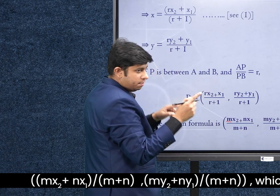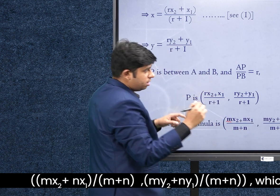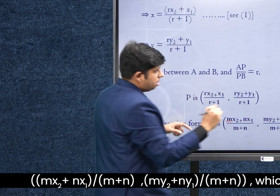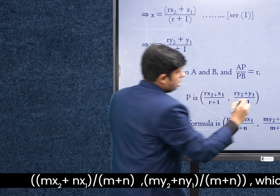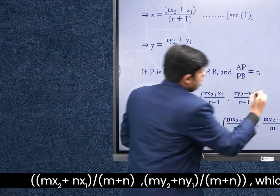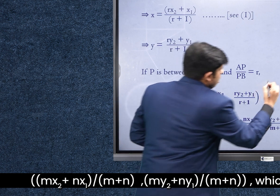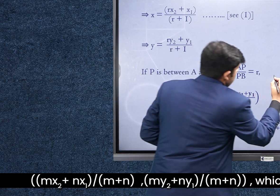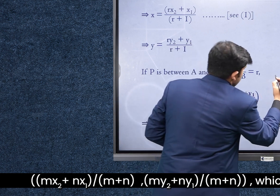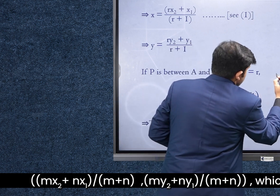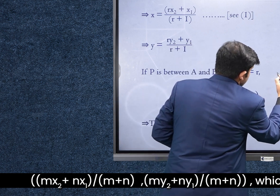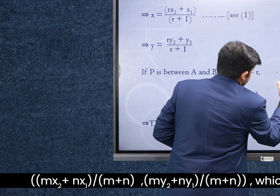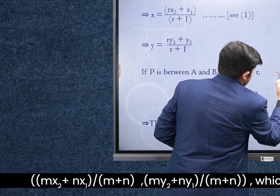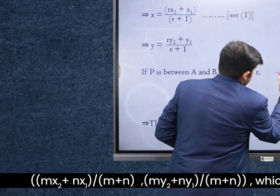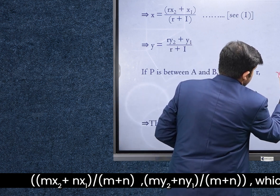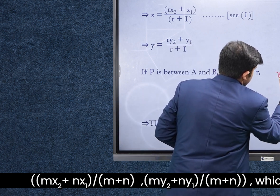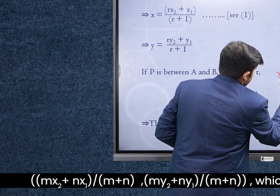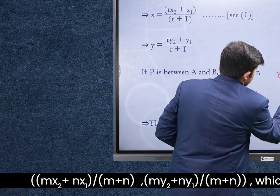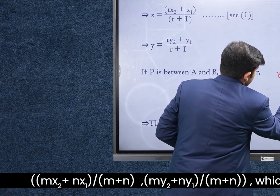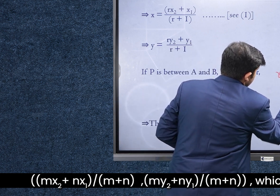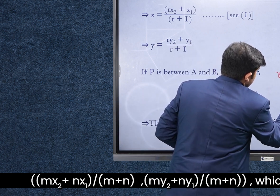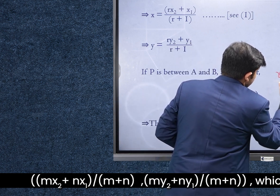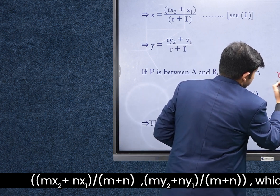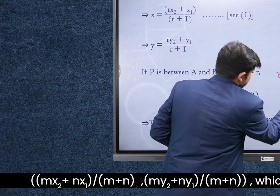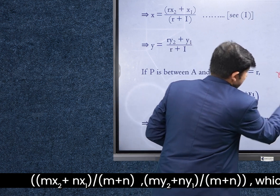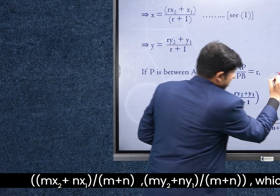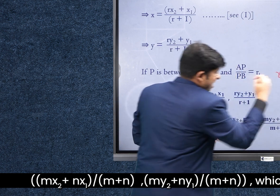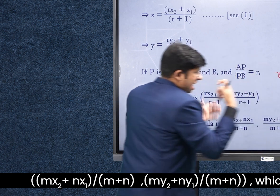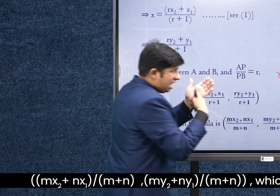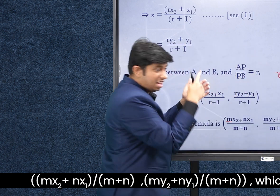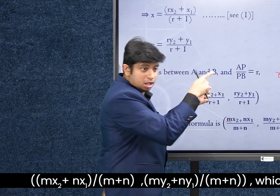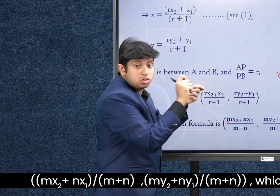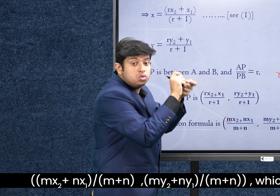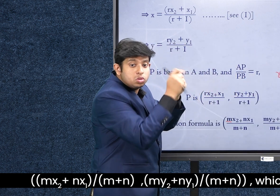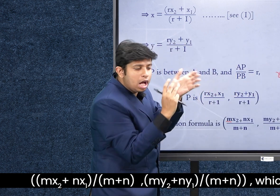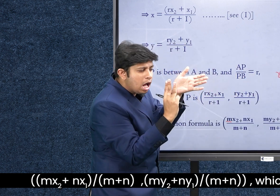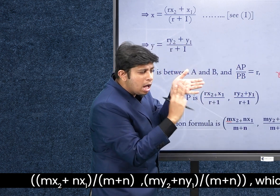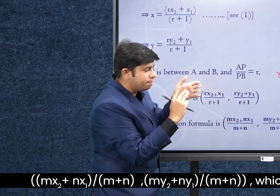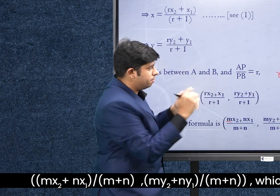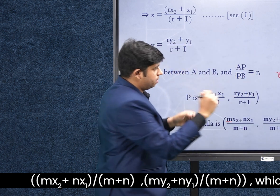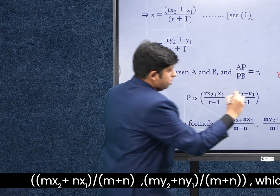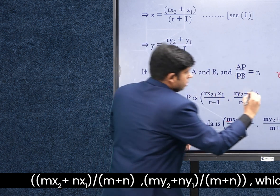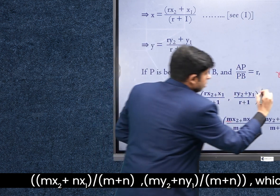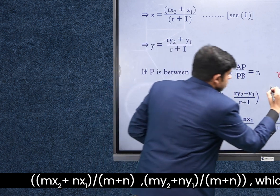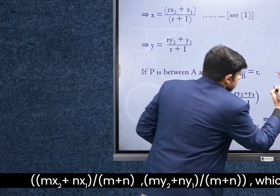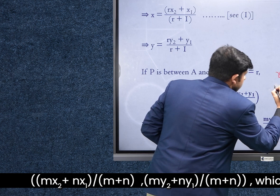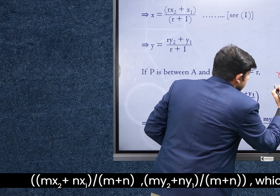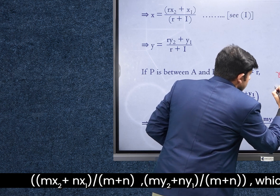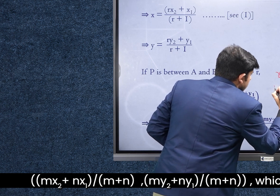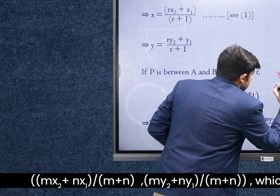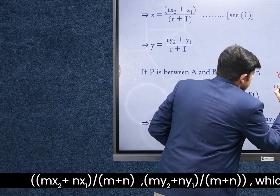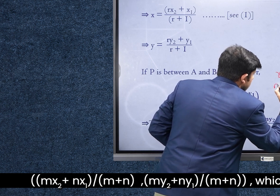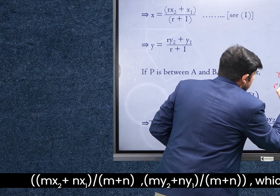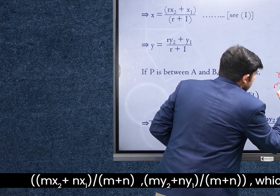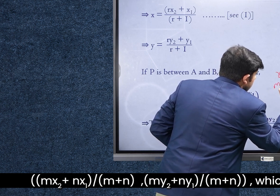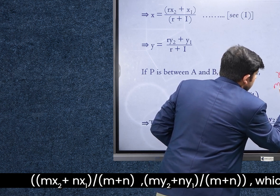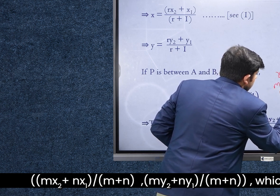mx2 plus nx1 by m plus n, my2 plus ny1 by m plus n, which is the standard form.